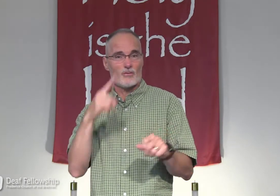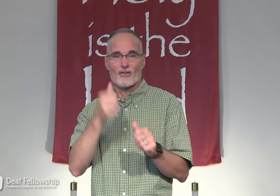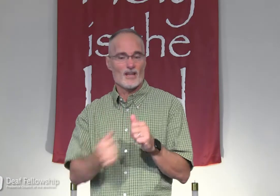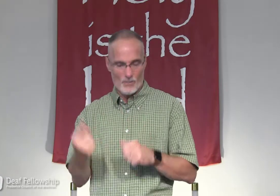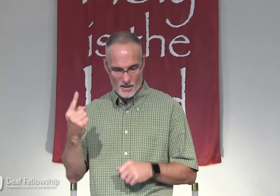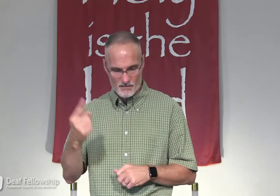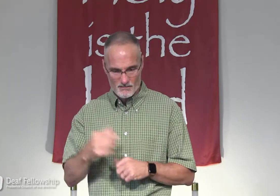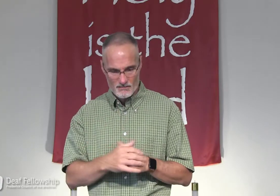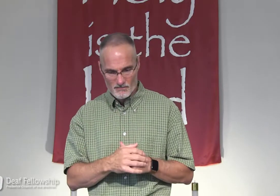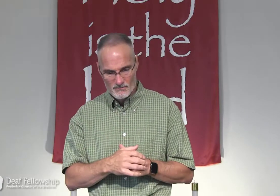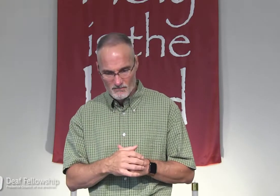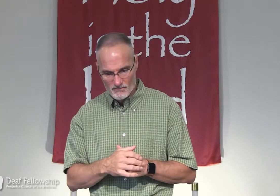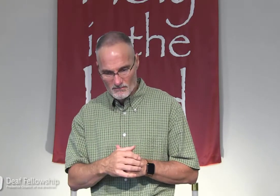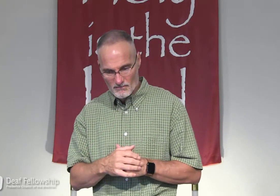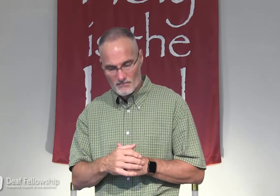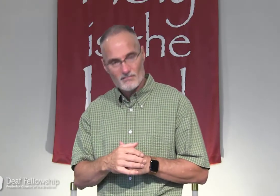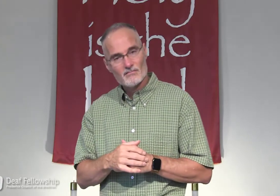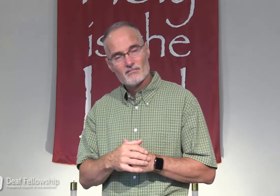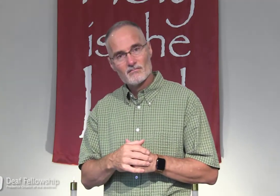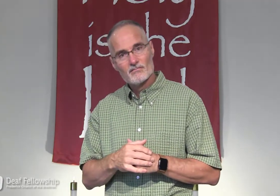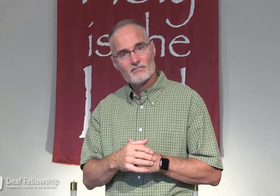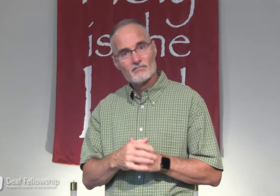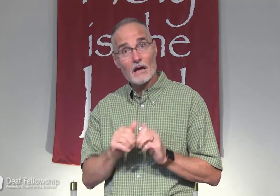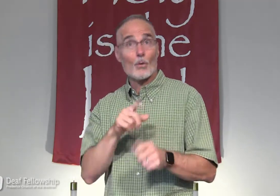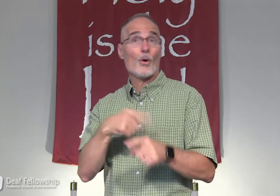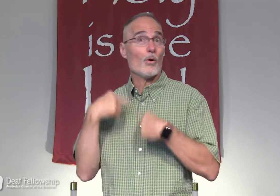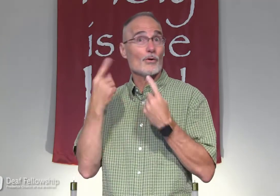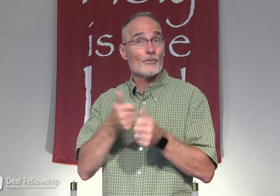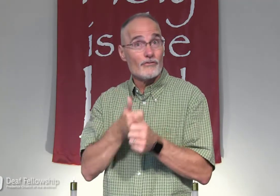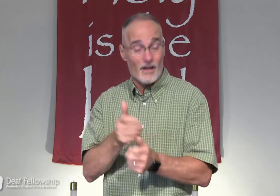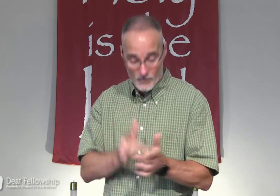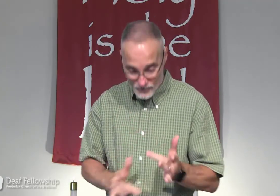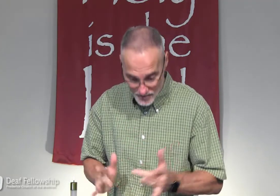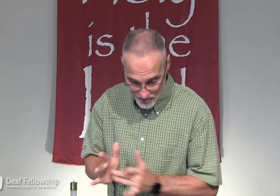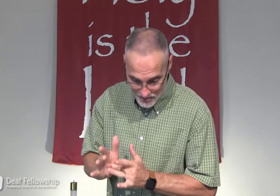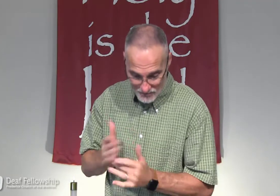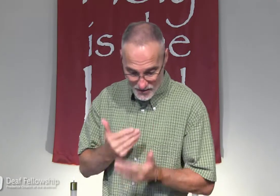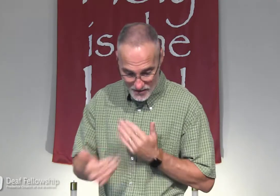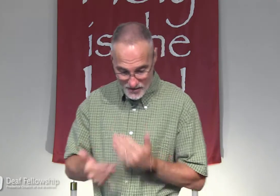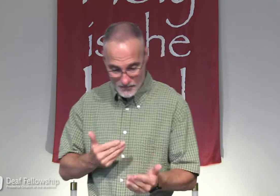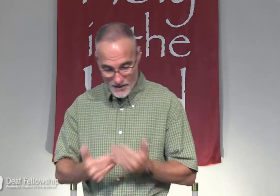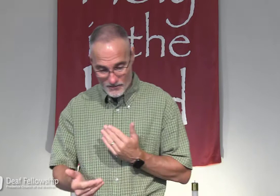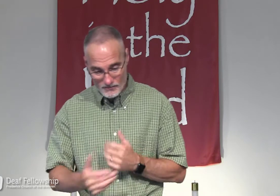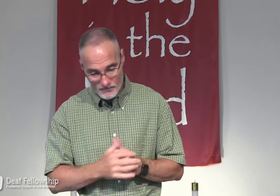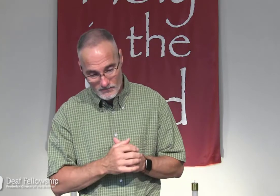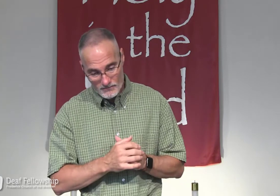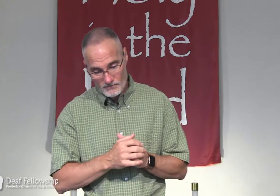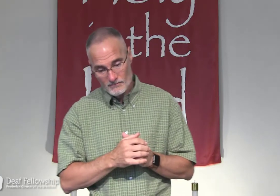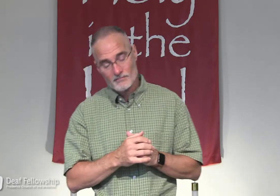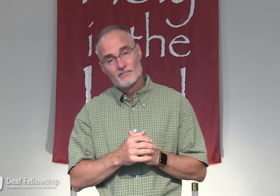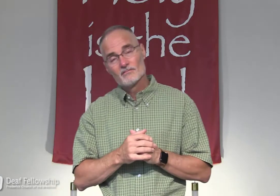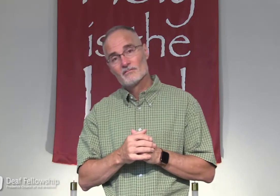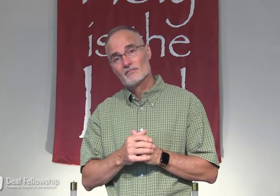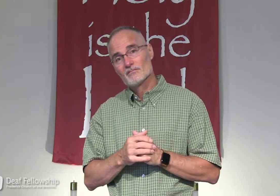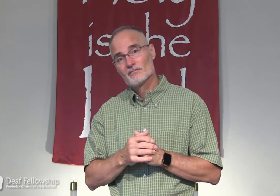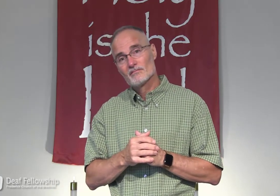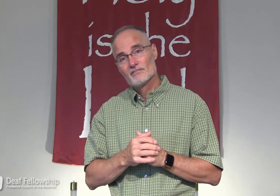I know apostasy can happen to anyone. Doesn't matter how long you've been a follower of